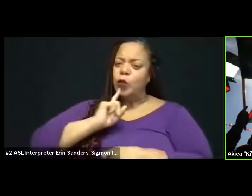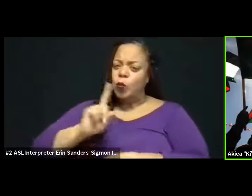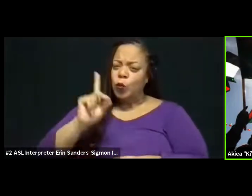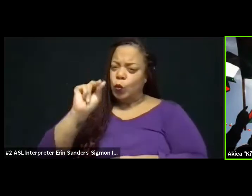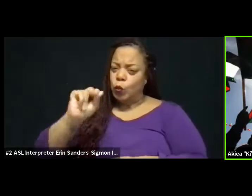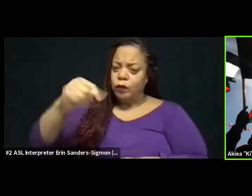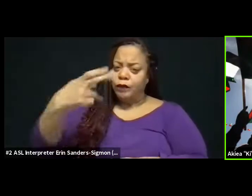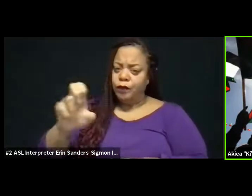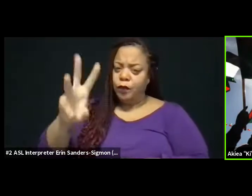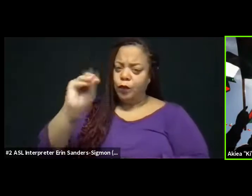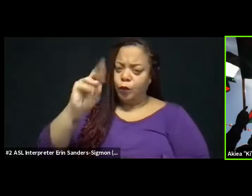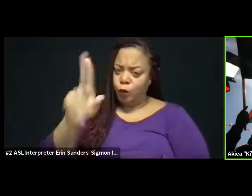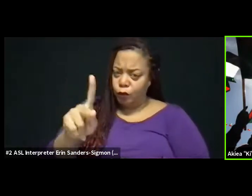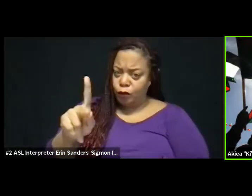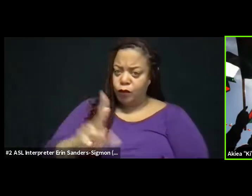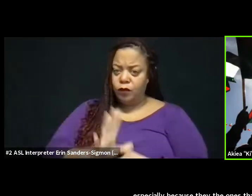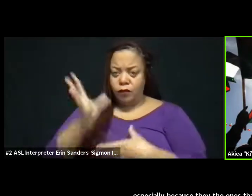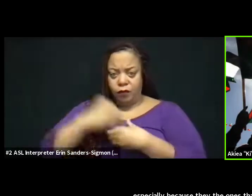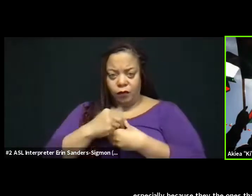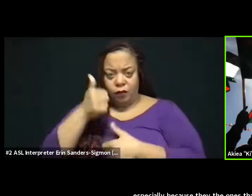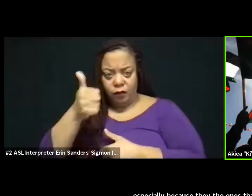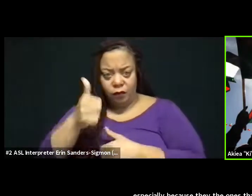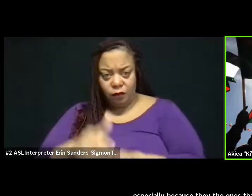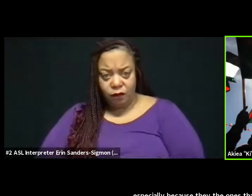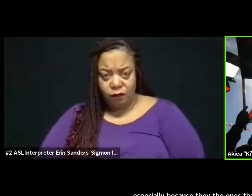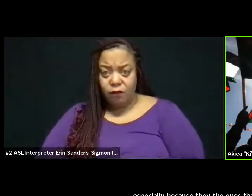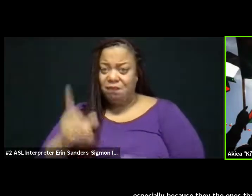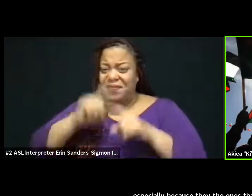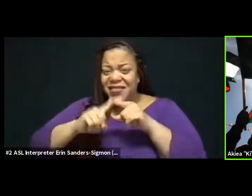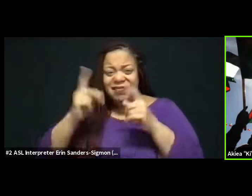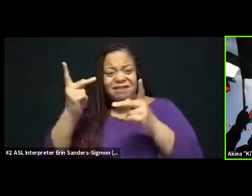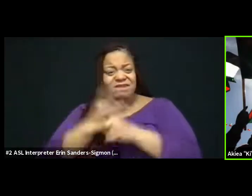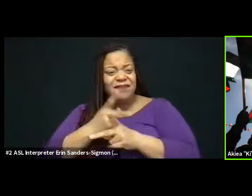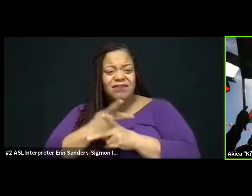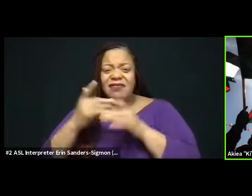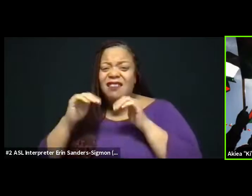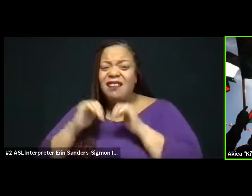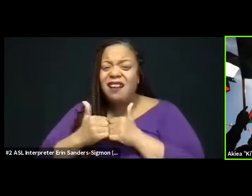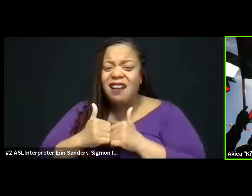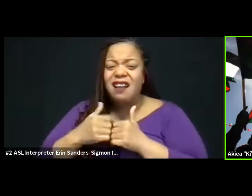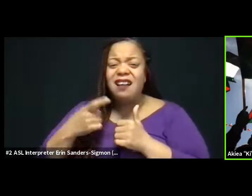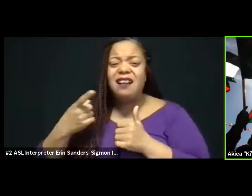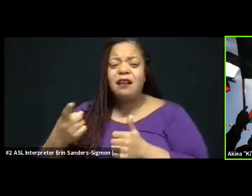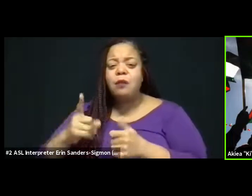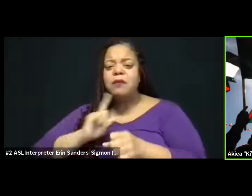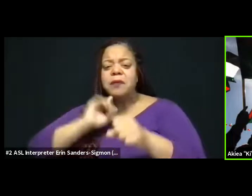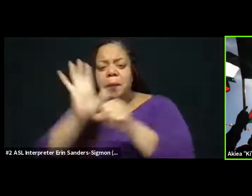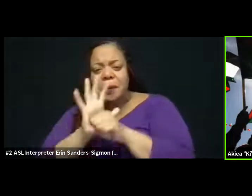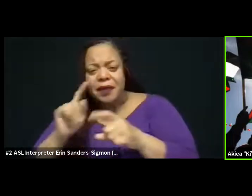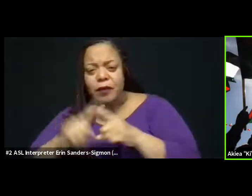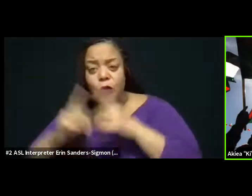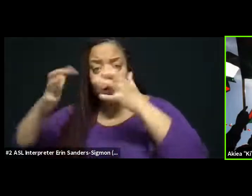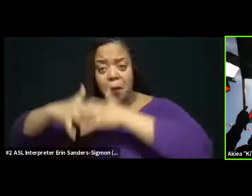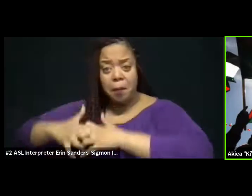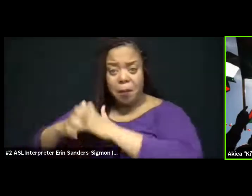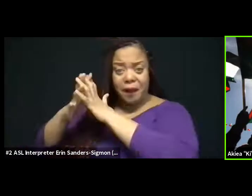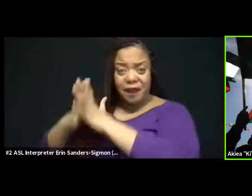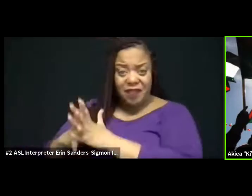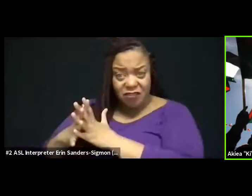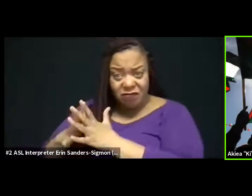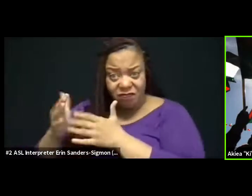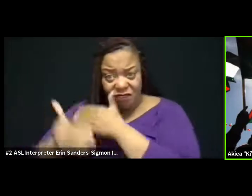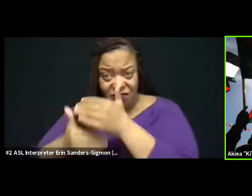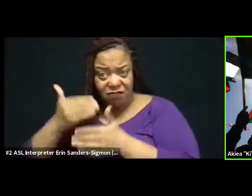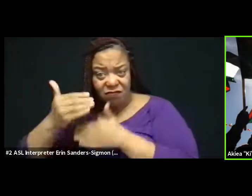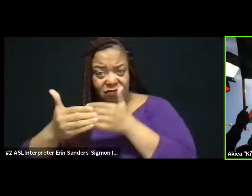ways or kind of understand the ways that we're committing to abolition in our everyday lives and how we react and respond